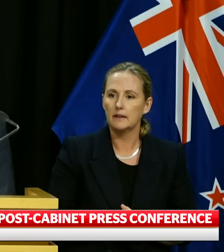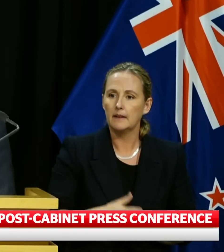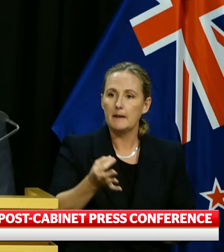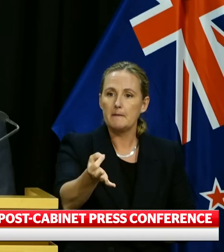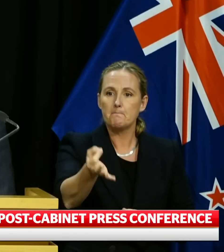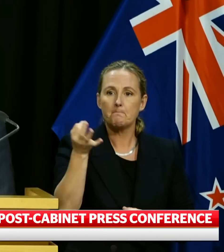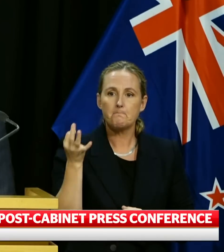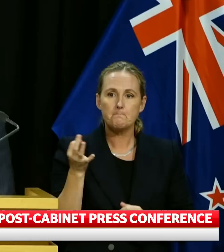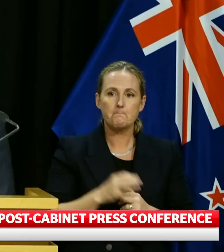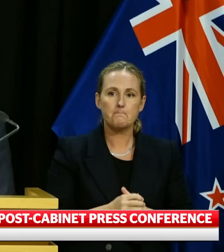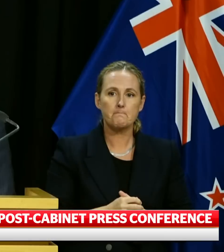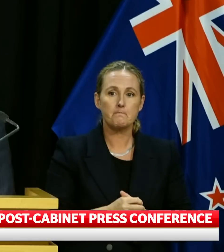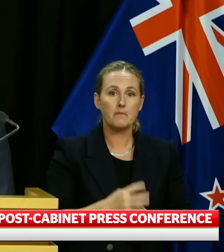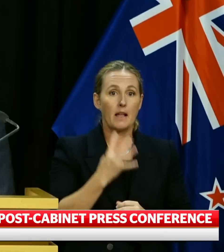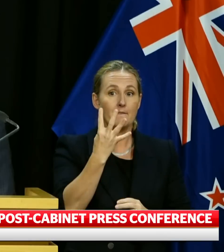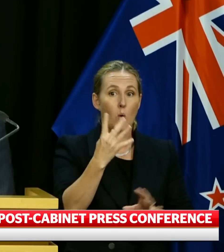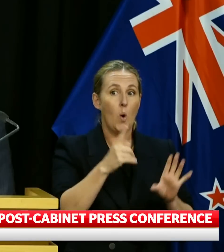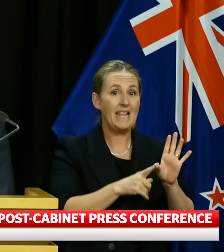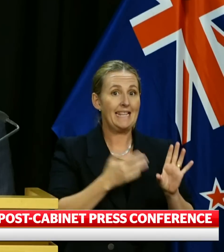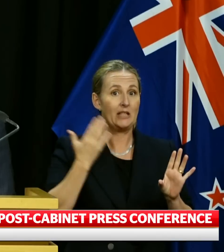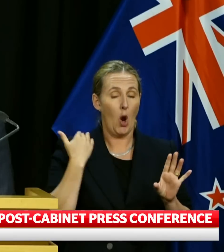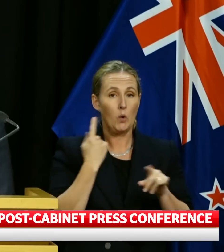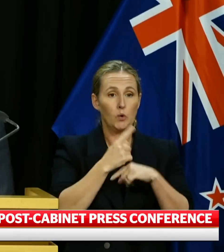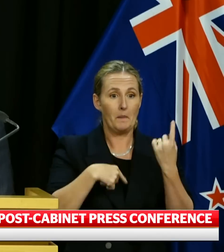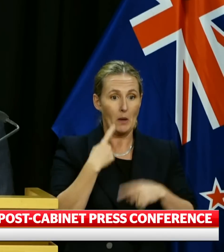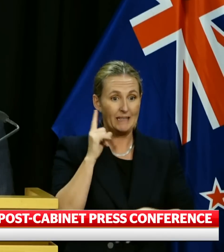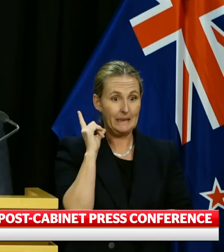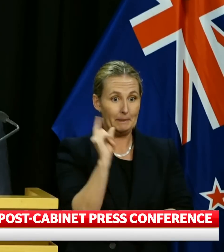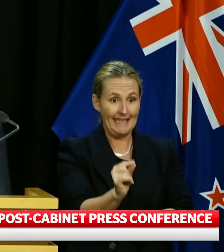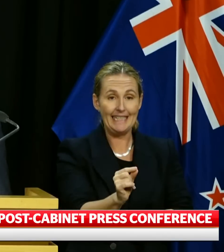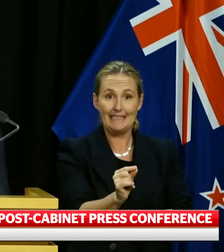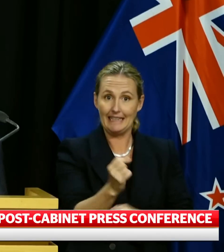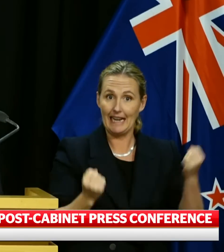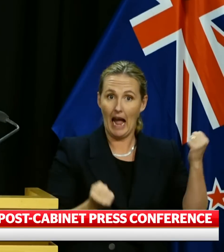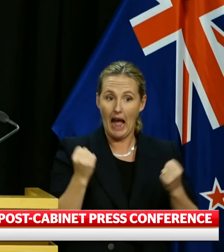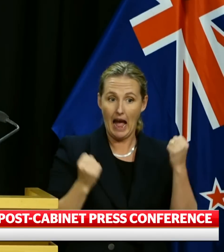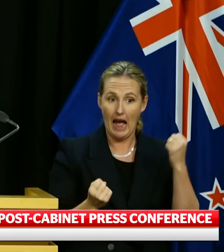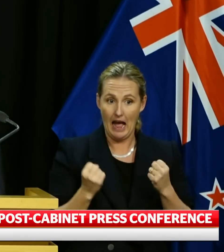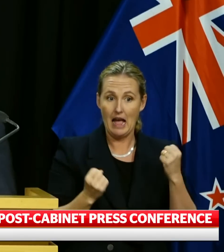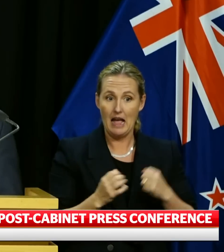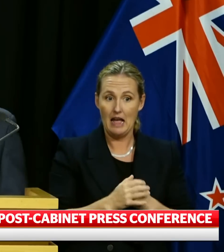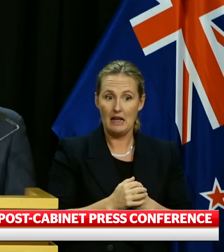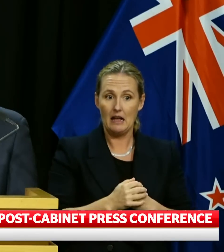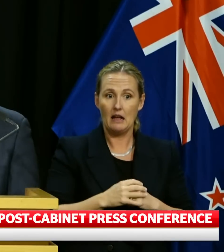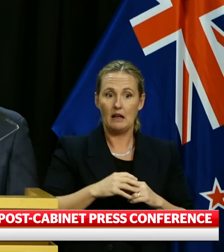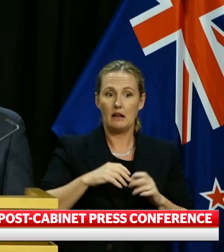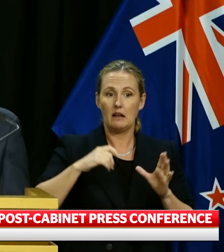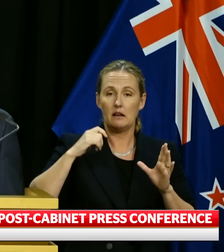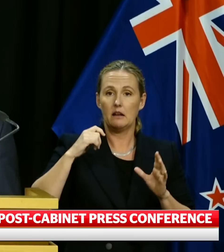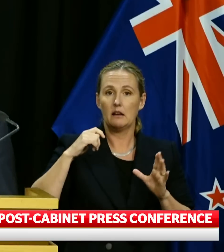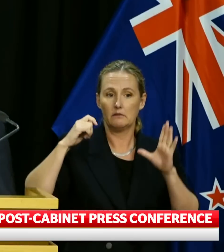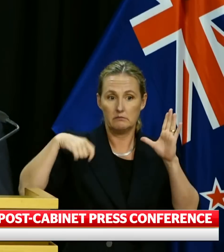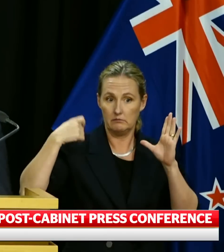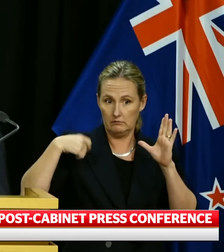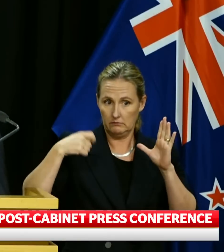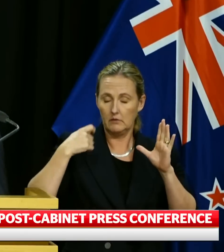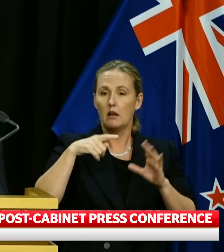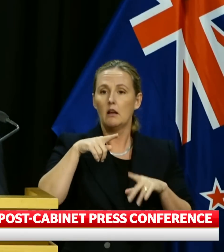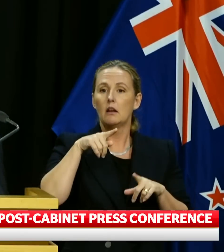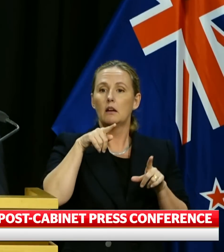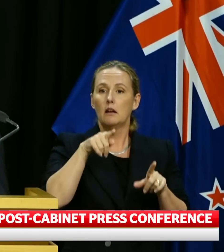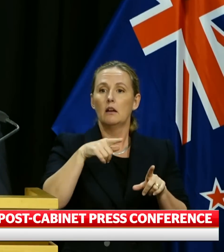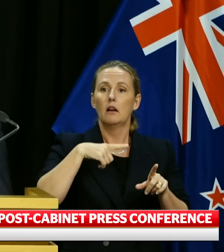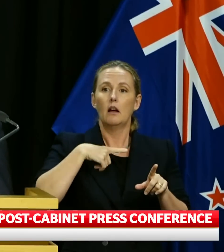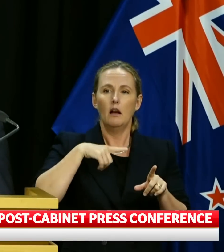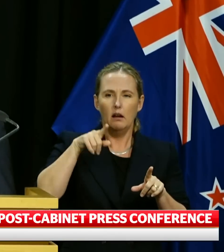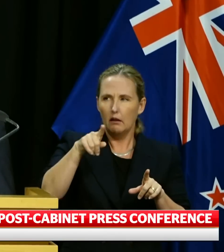ago. Why have no warning signs been put up near them? That's a question for the Minister of Transport and the Minister of Police. I haven't got the latest on that